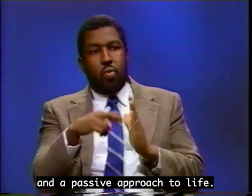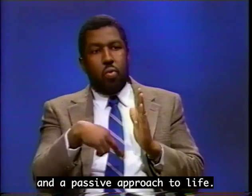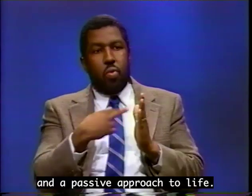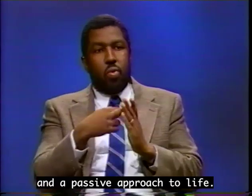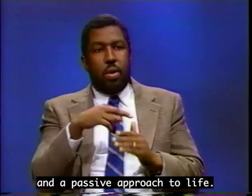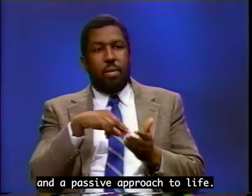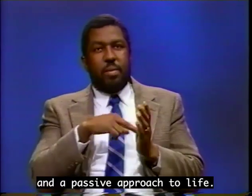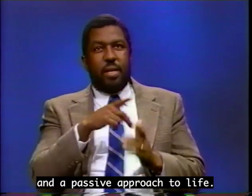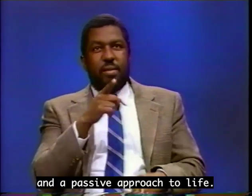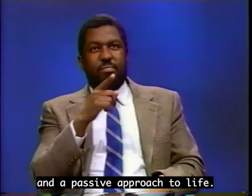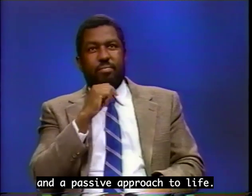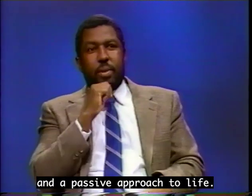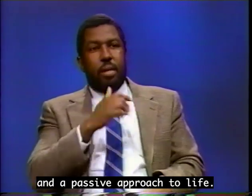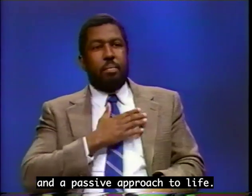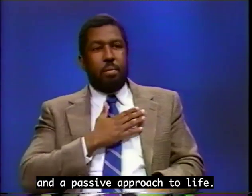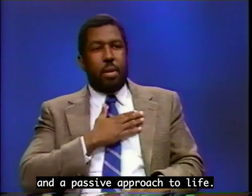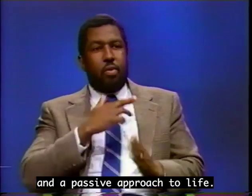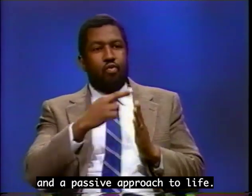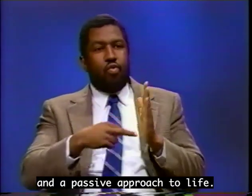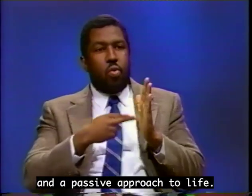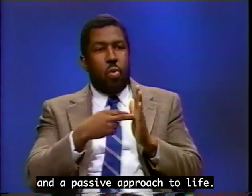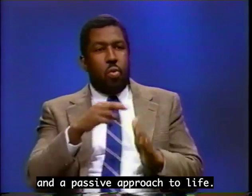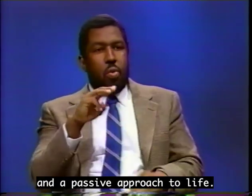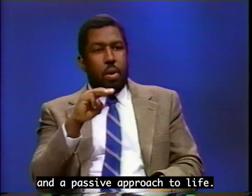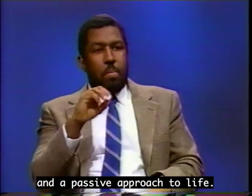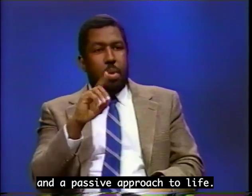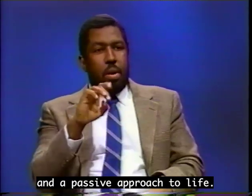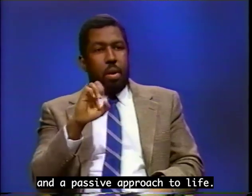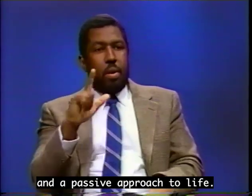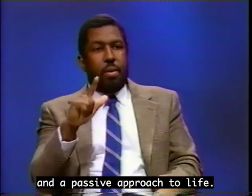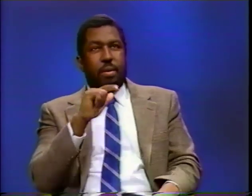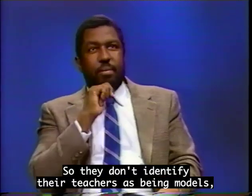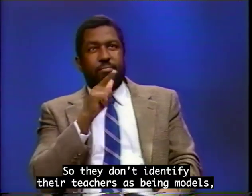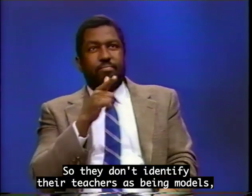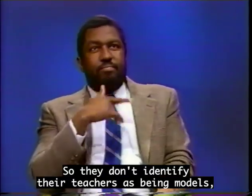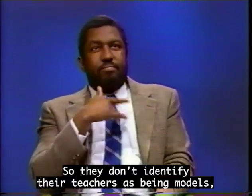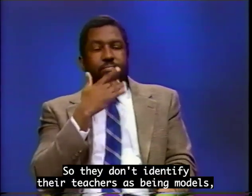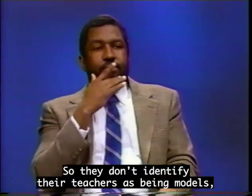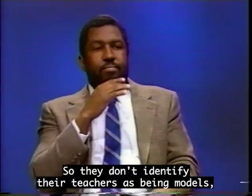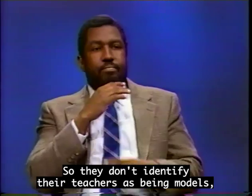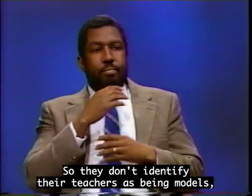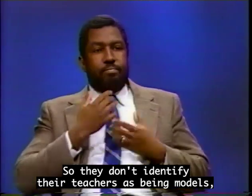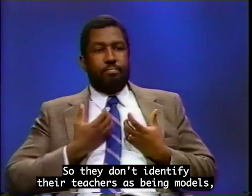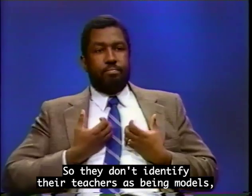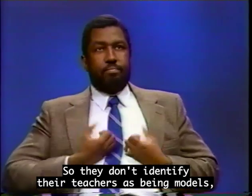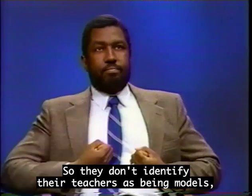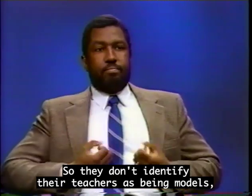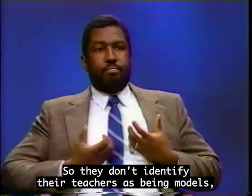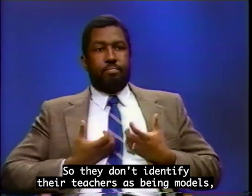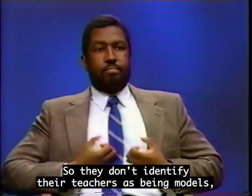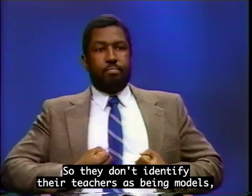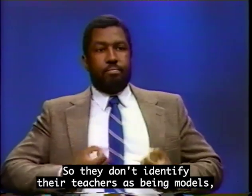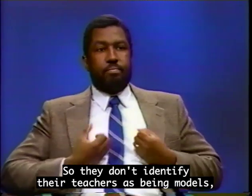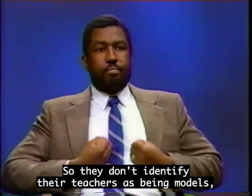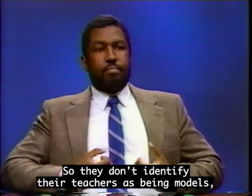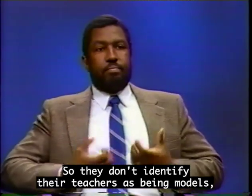and a passive approach to life. So they don't identify their teachers as being